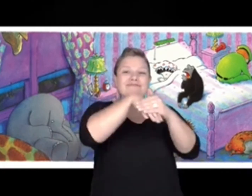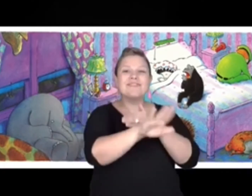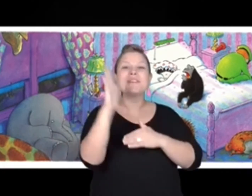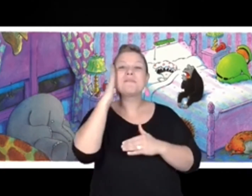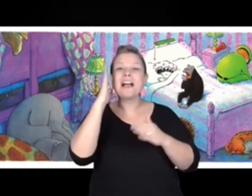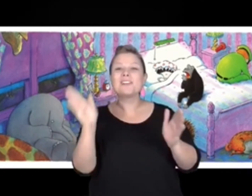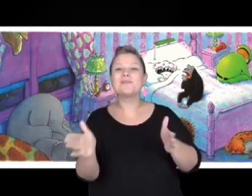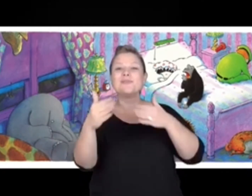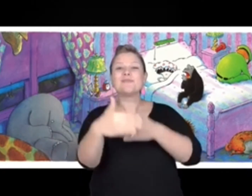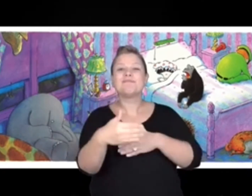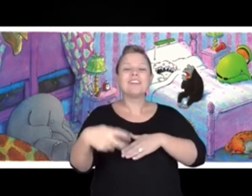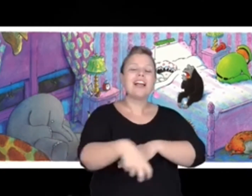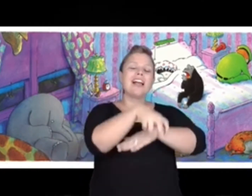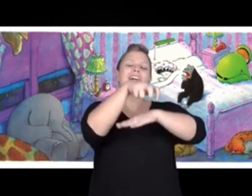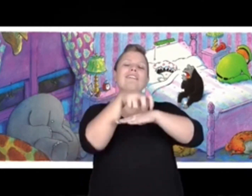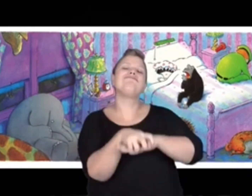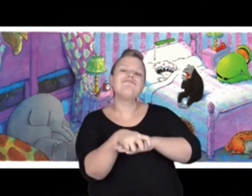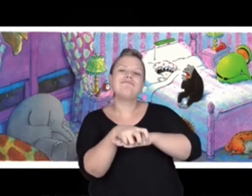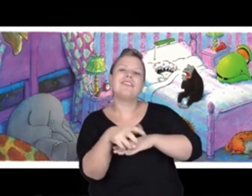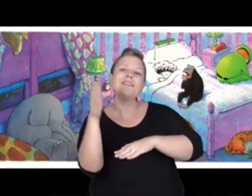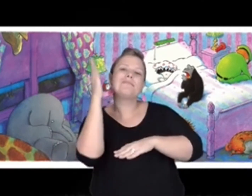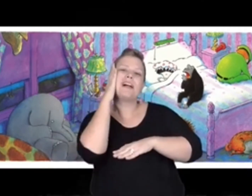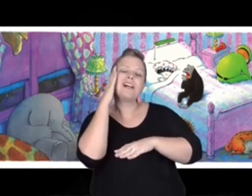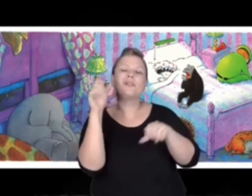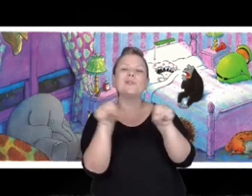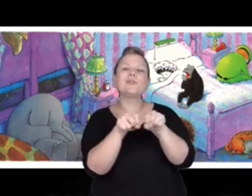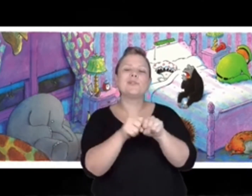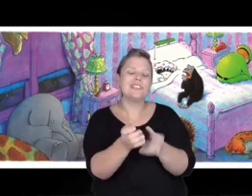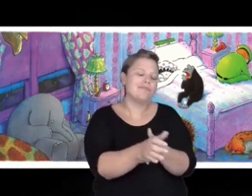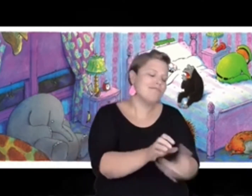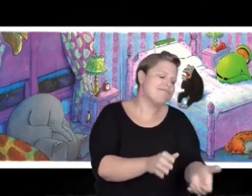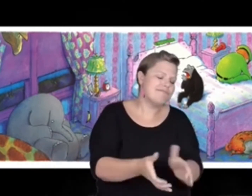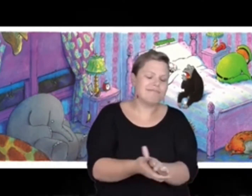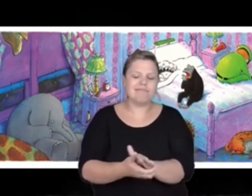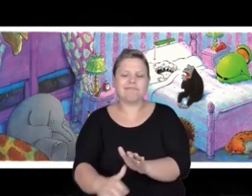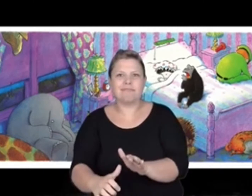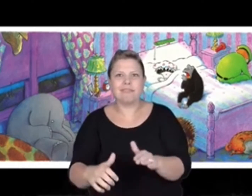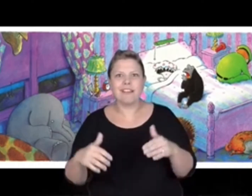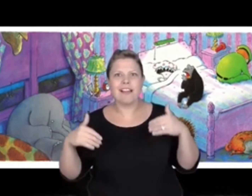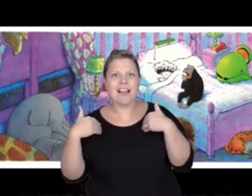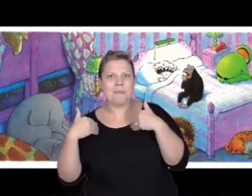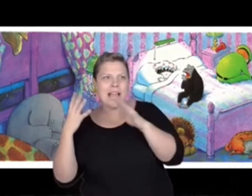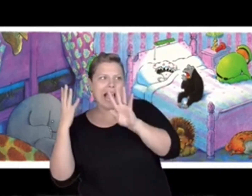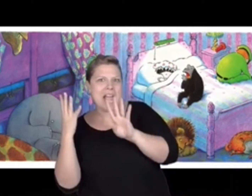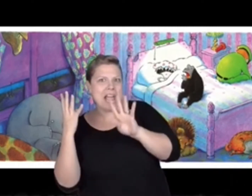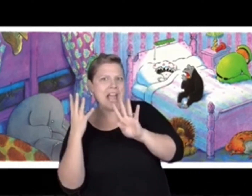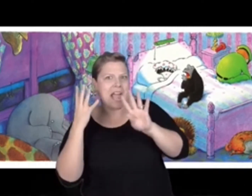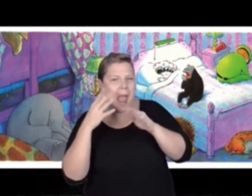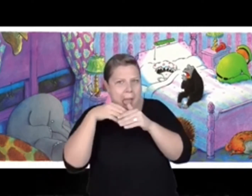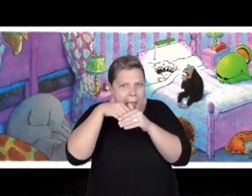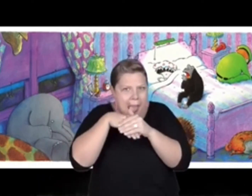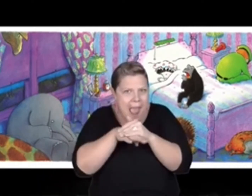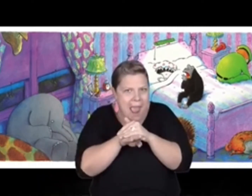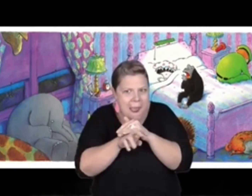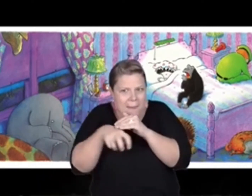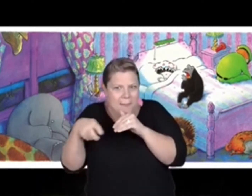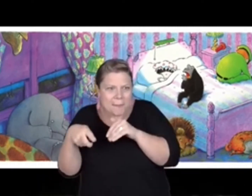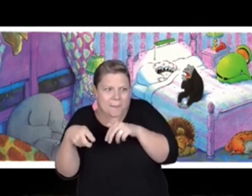The zookeeper came into the bedroom, sat down on the bed, take his shoes off. All the animals